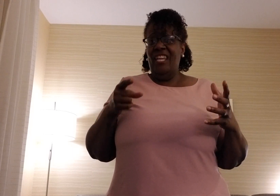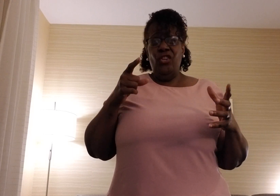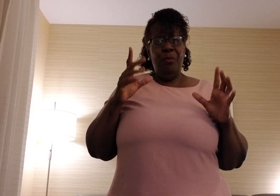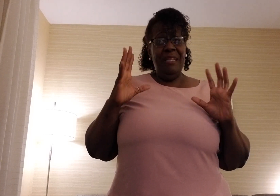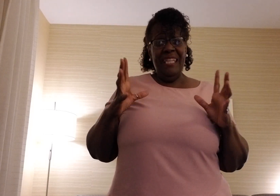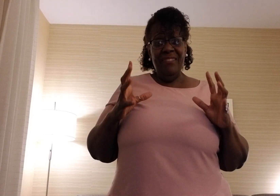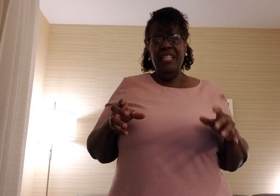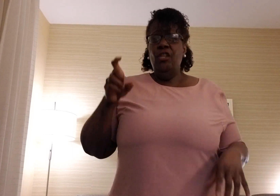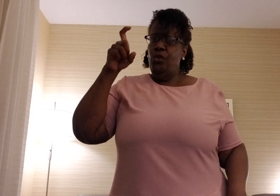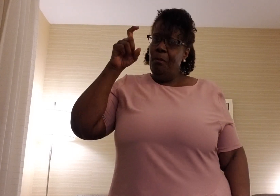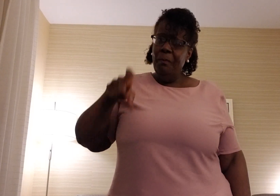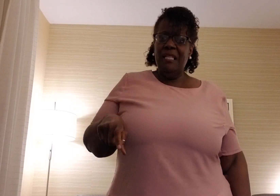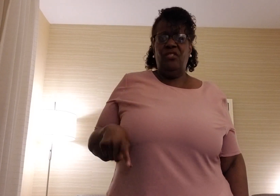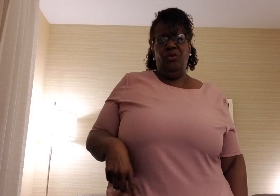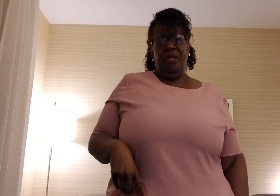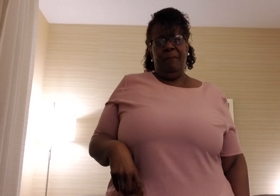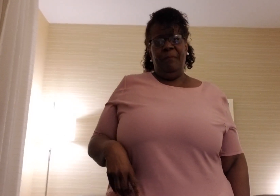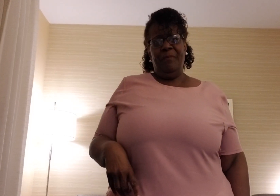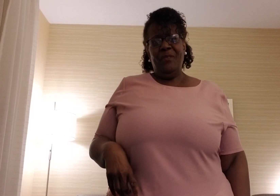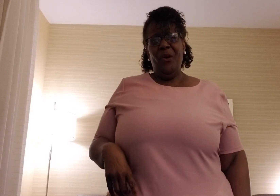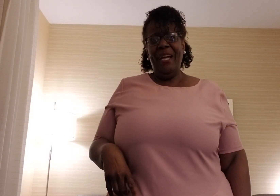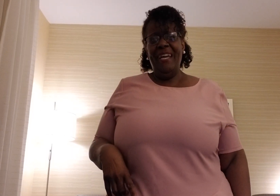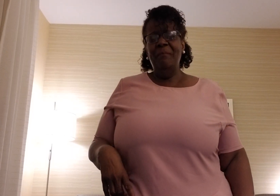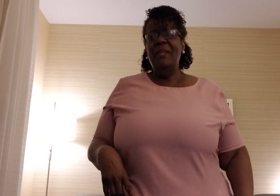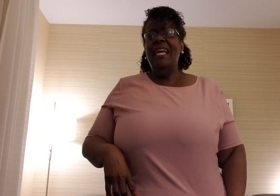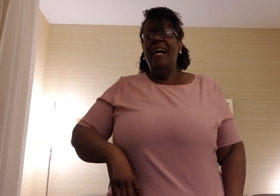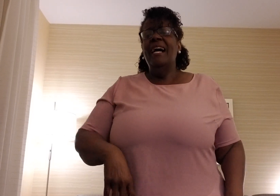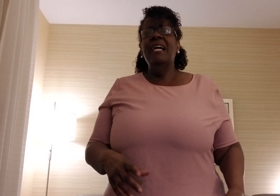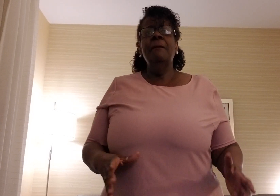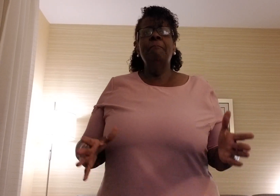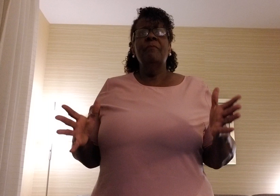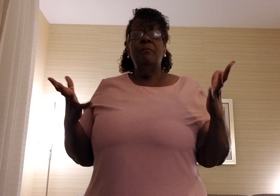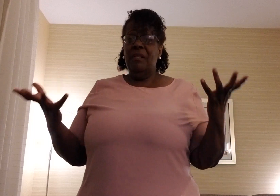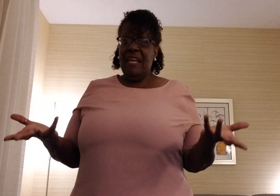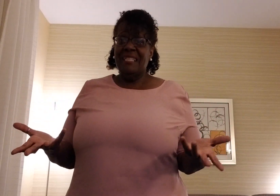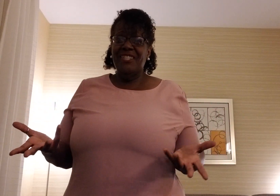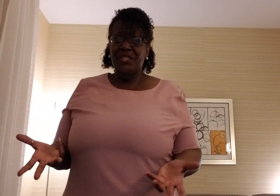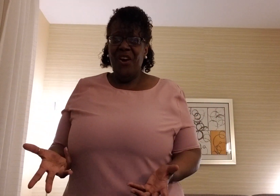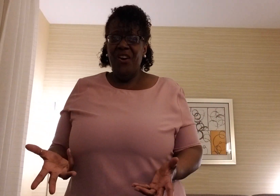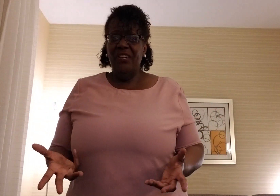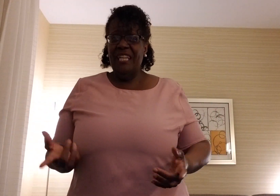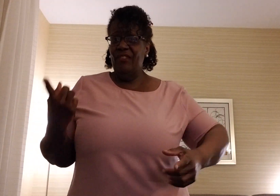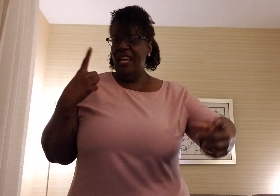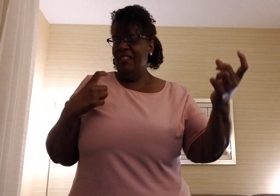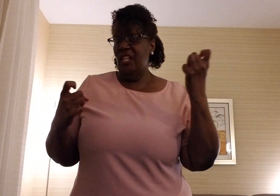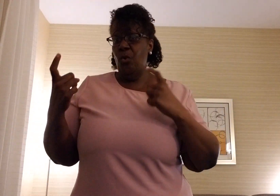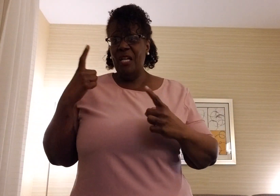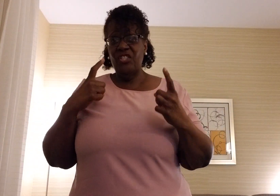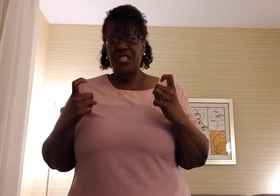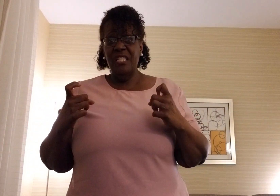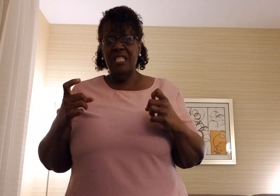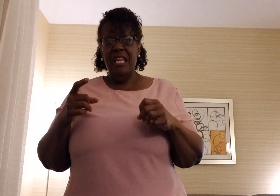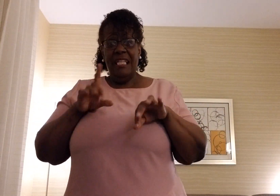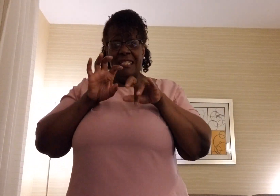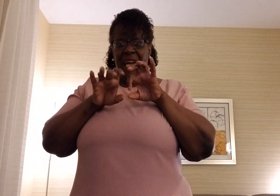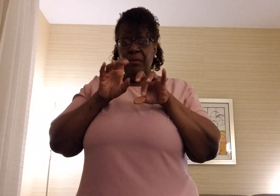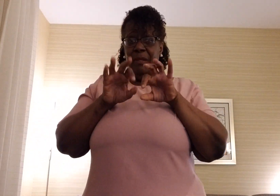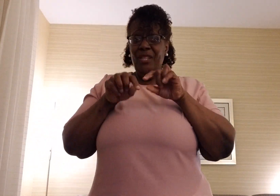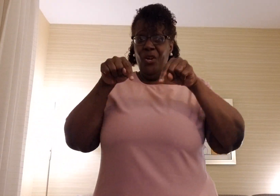you're believing, you must do it. Okay? But that's the song. If you have any questions, type them below